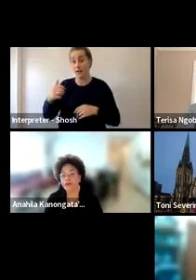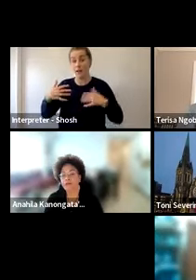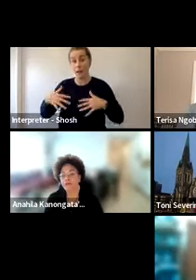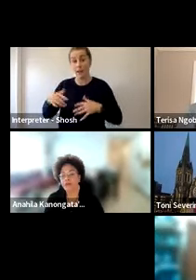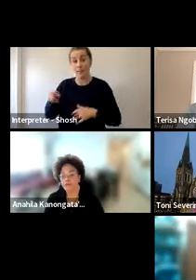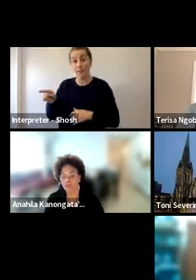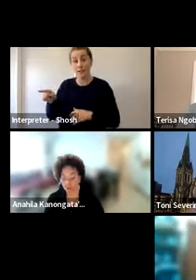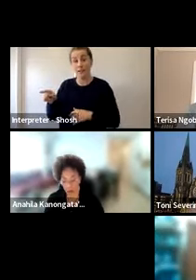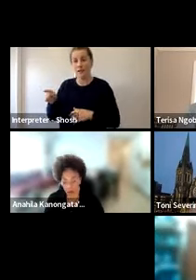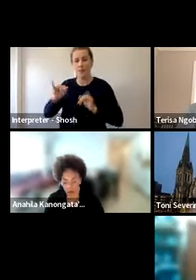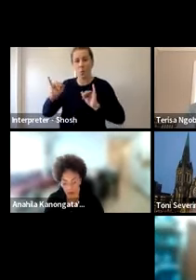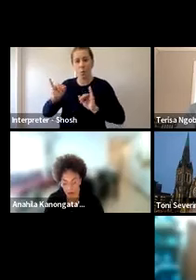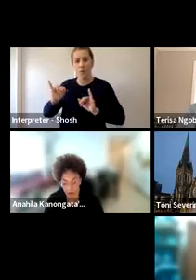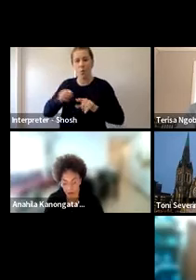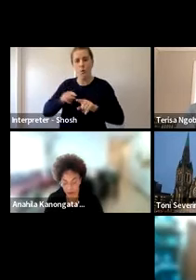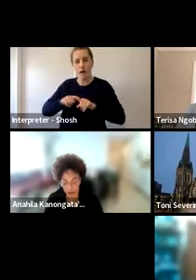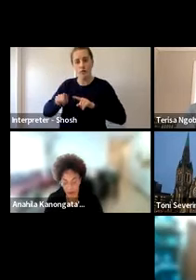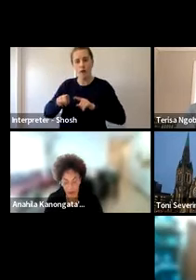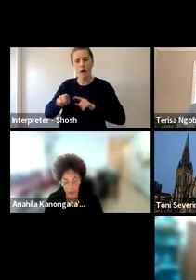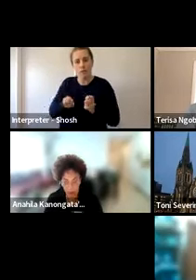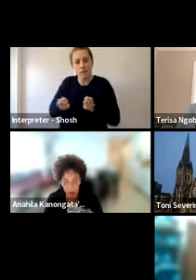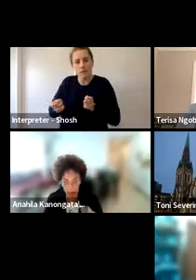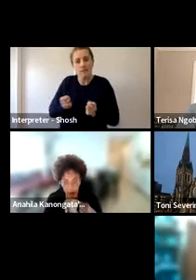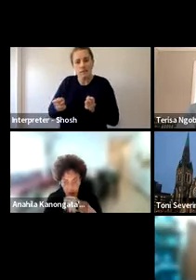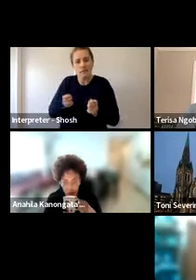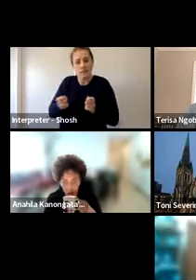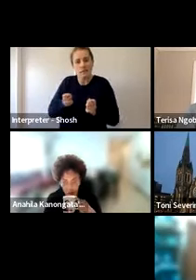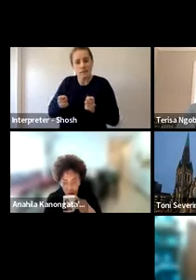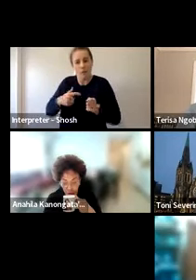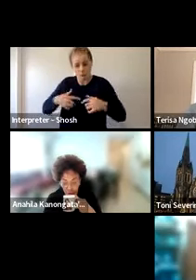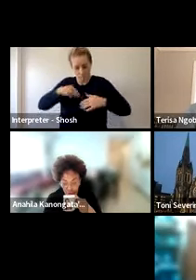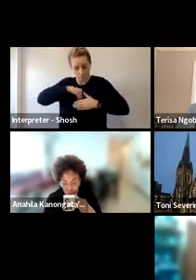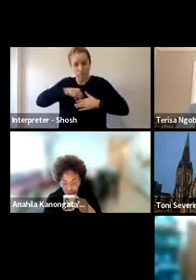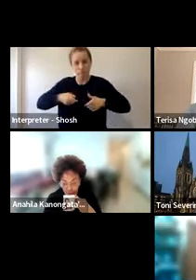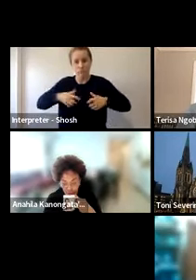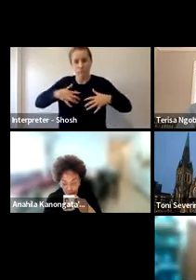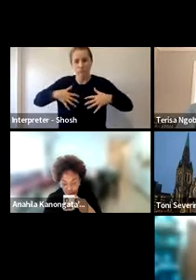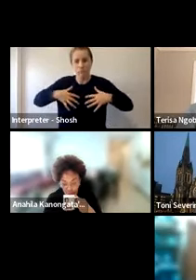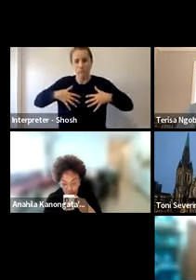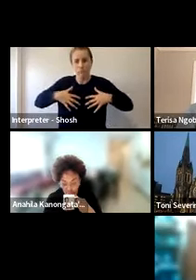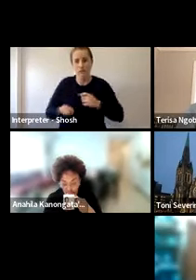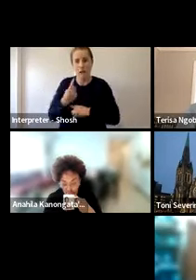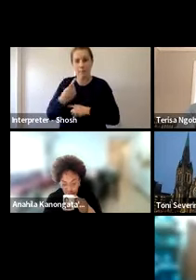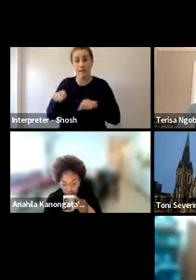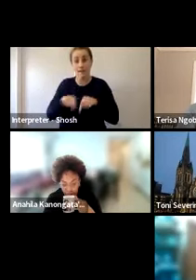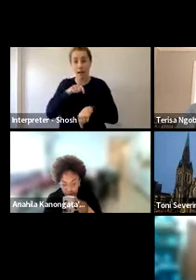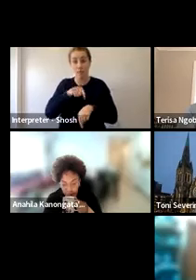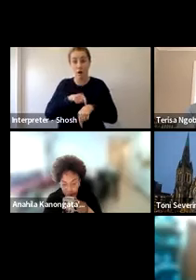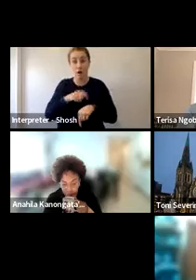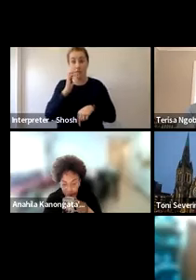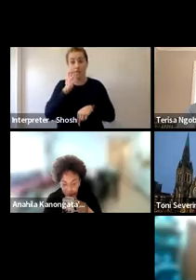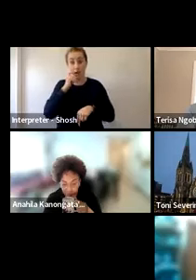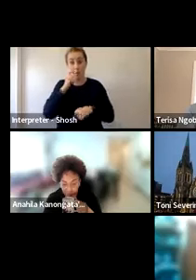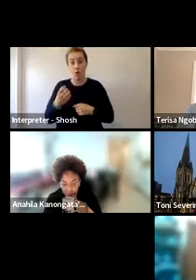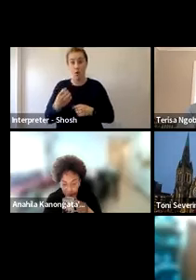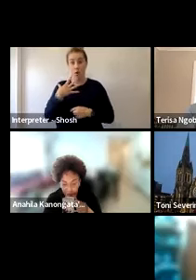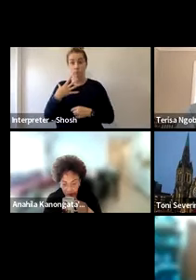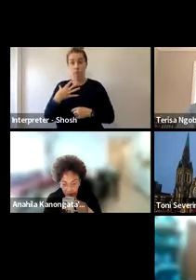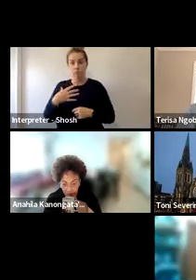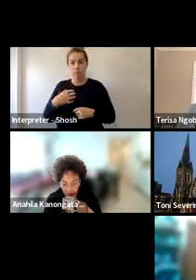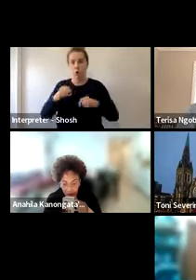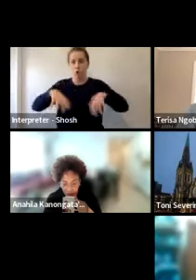it's awful. You know, they're trying to grapple with those seizures that are happening. And at the same time, there's that fear that they're going to lose their